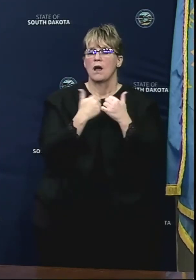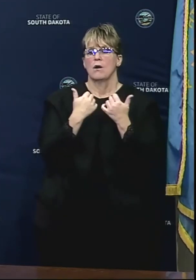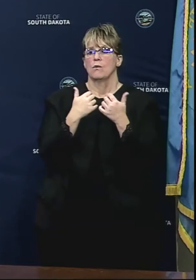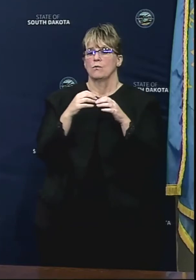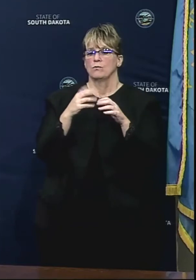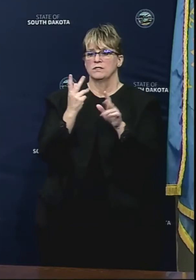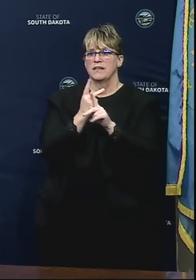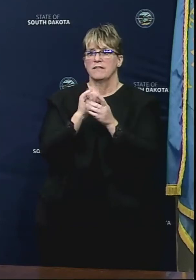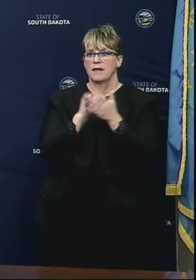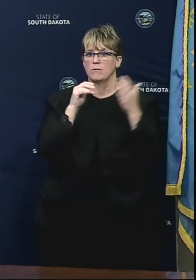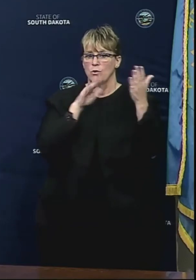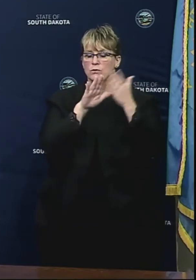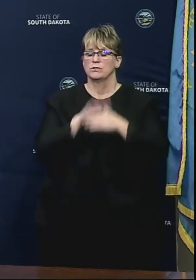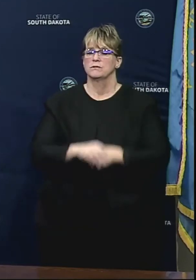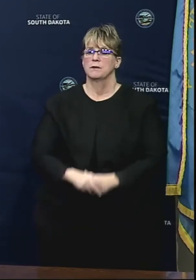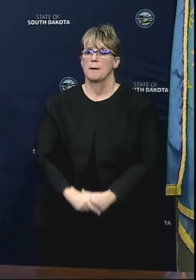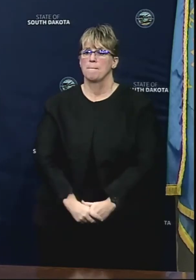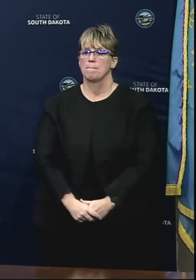taking our approach.